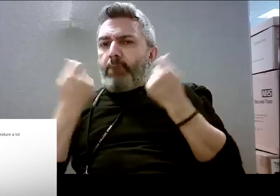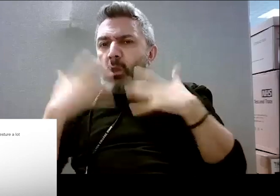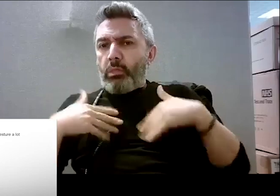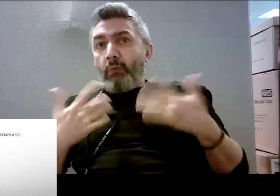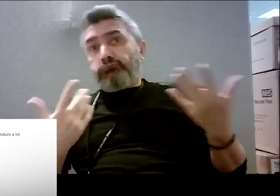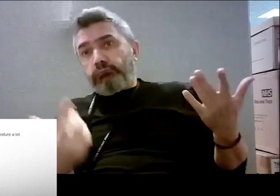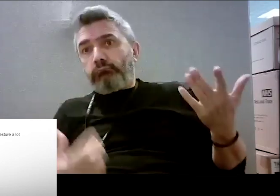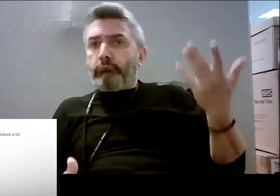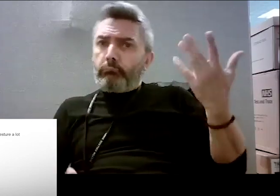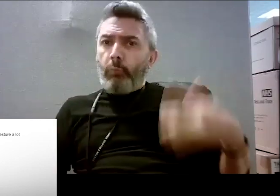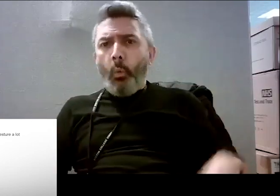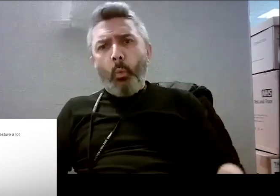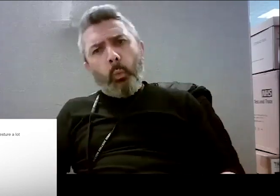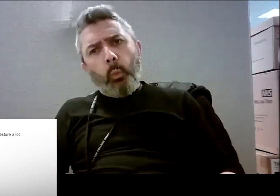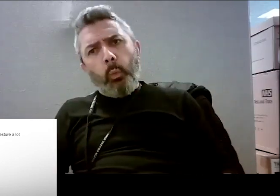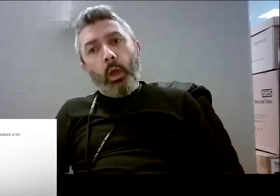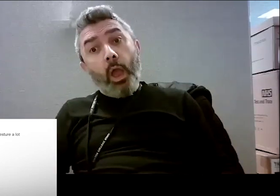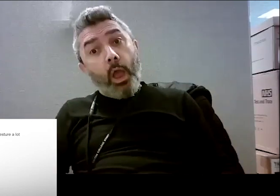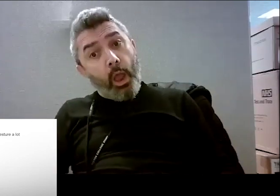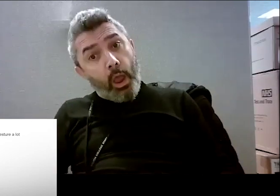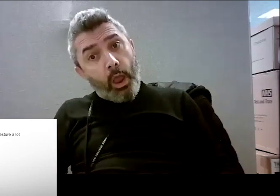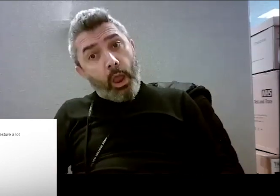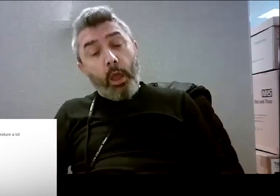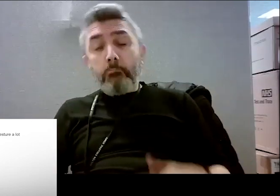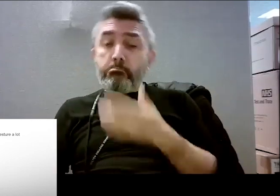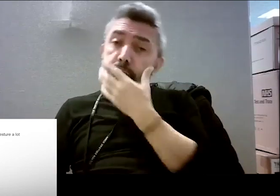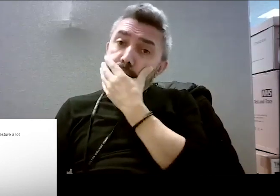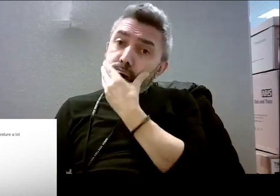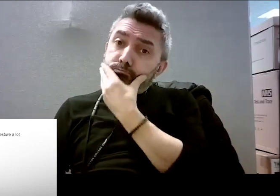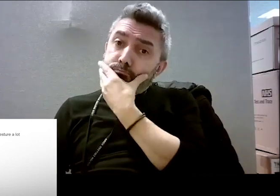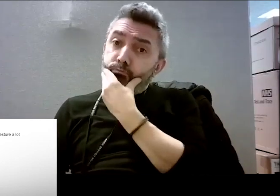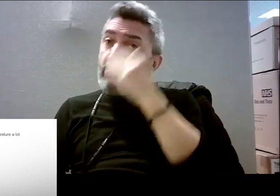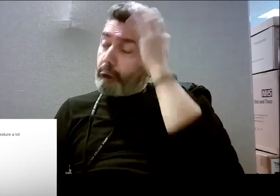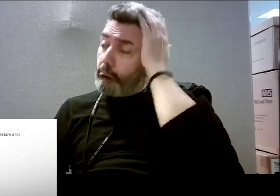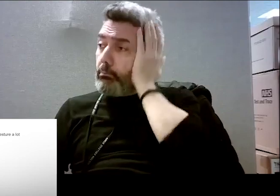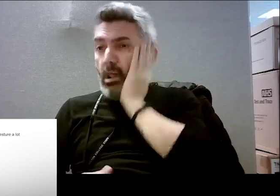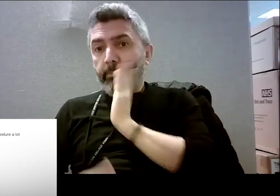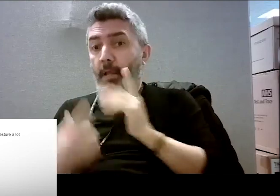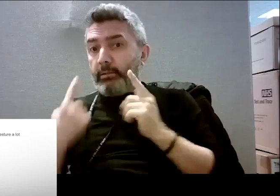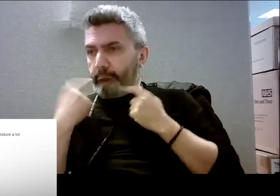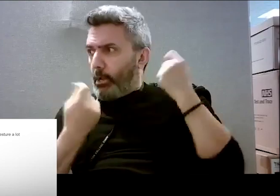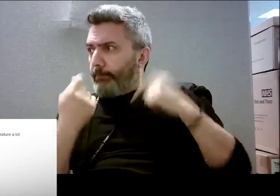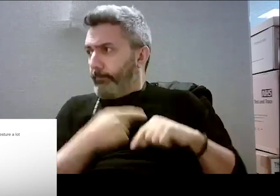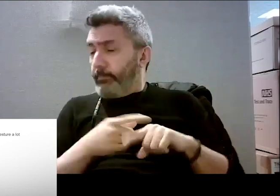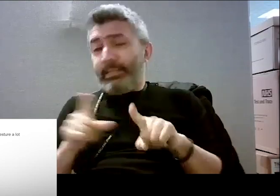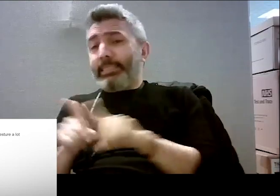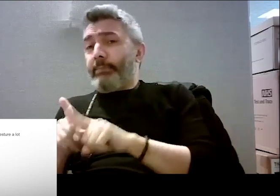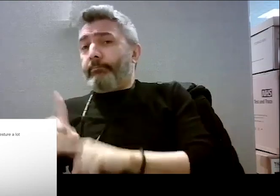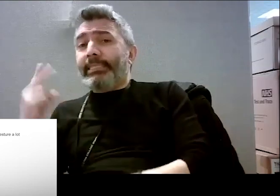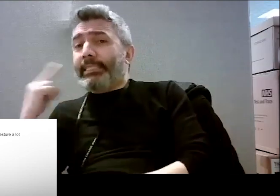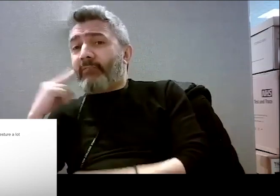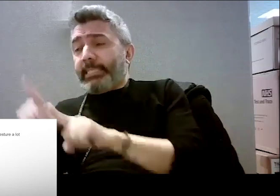visual communication. So you may have a few facial expressions to go with your